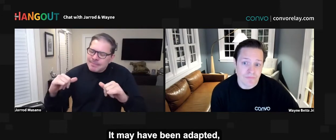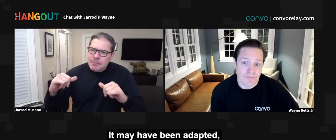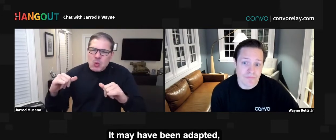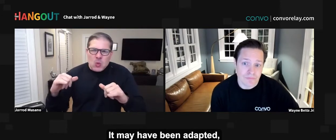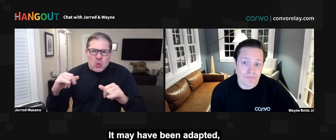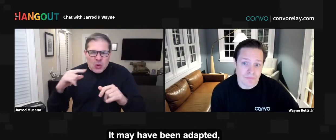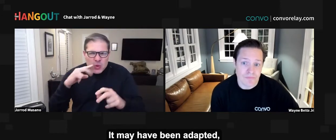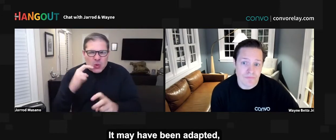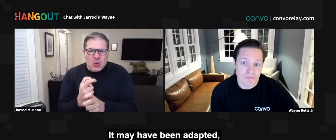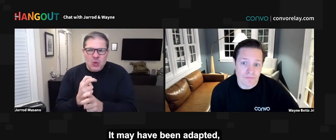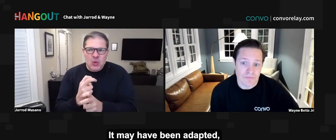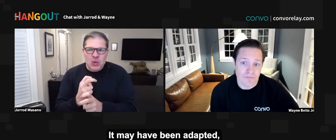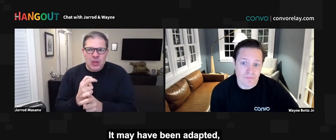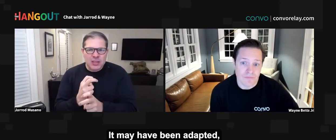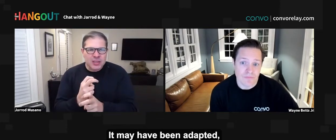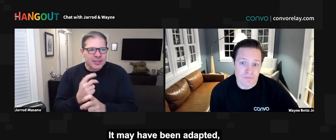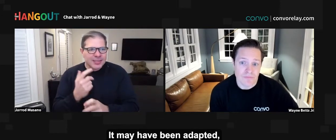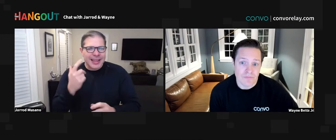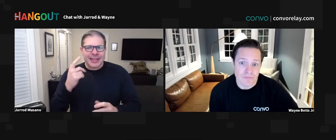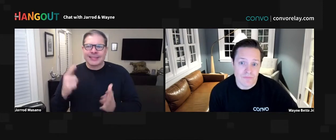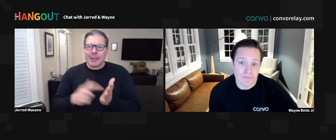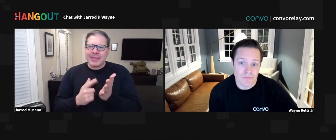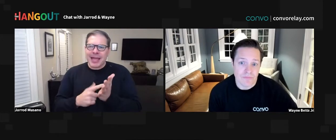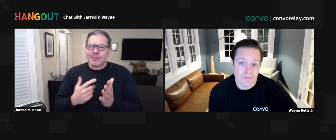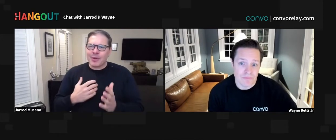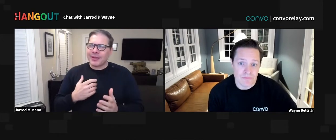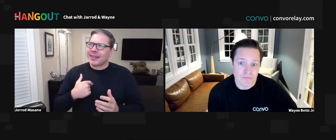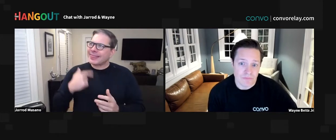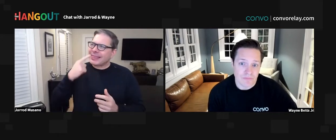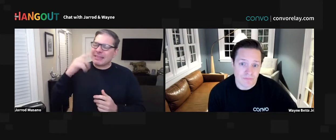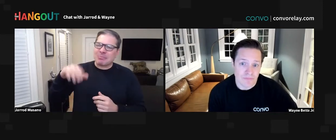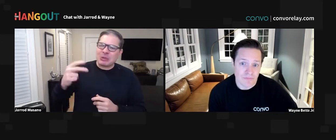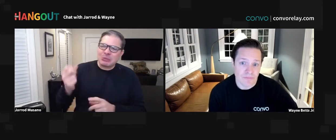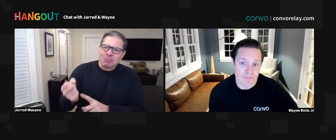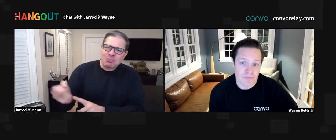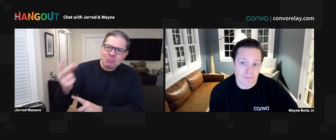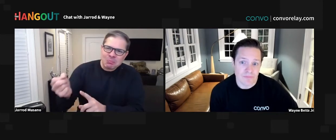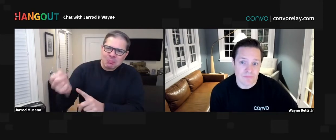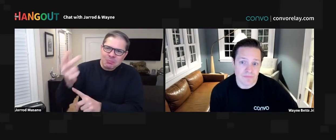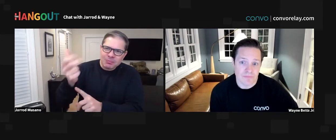It may have been adapted, evolved a little bit, but it's been hard.